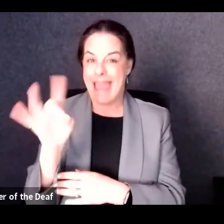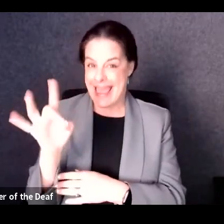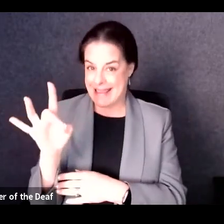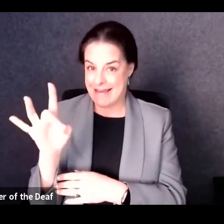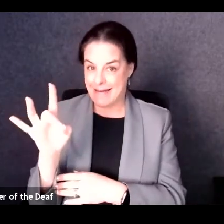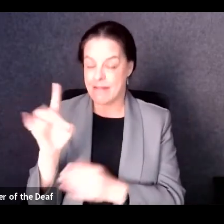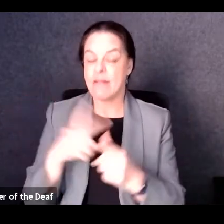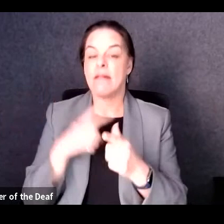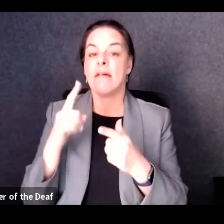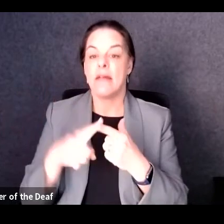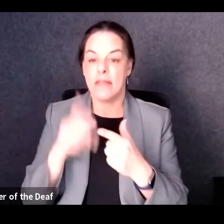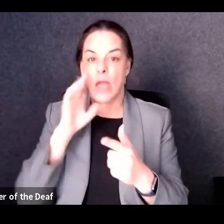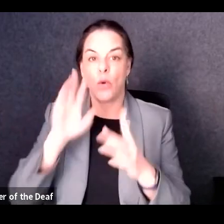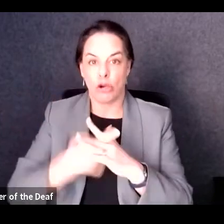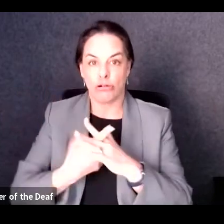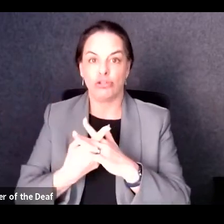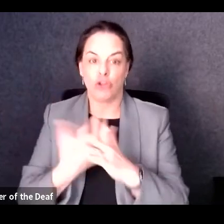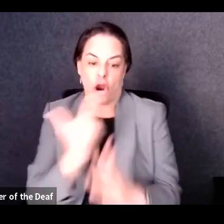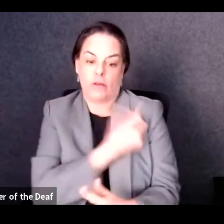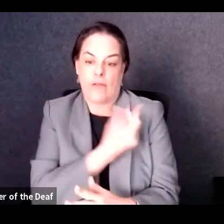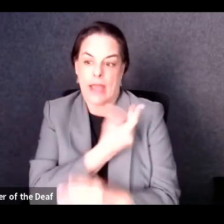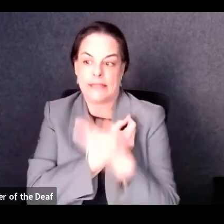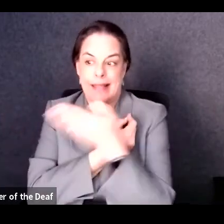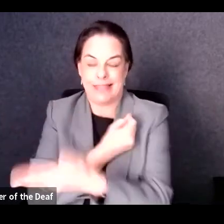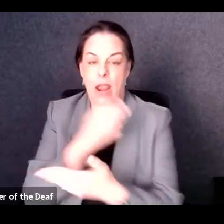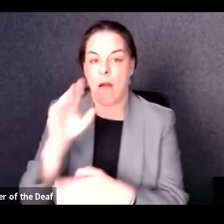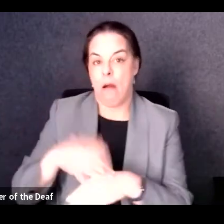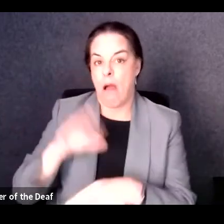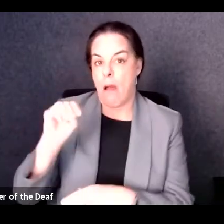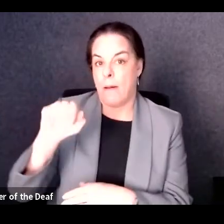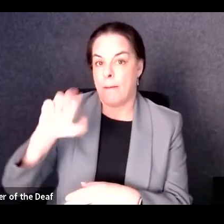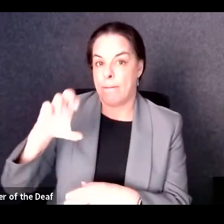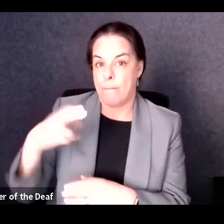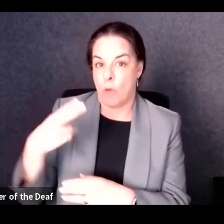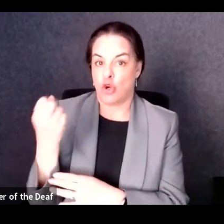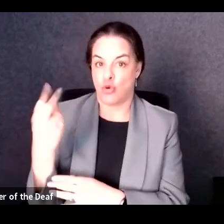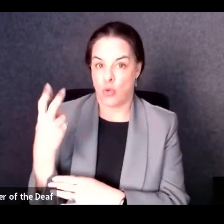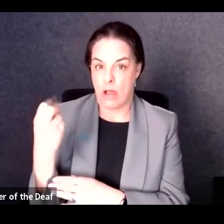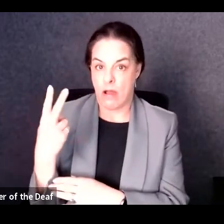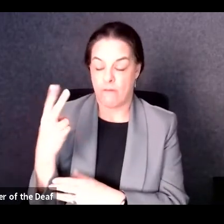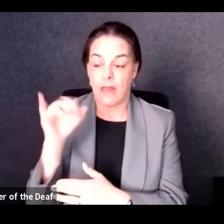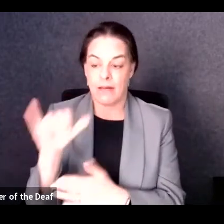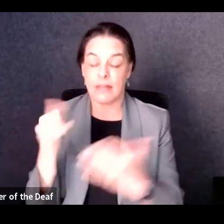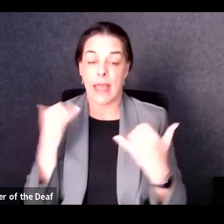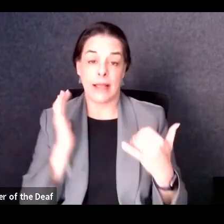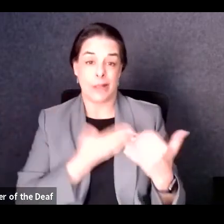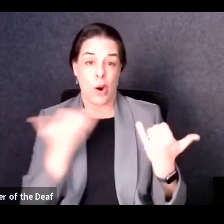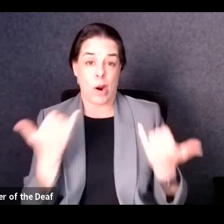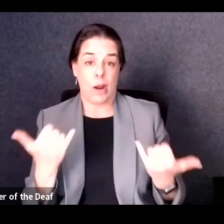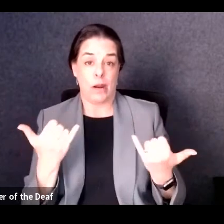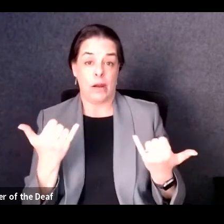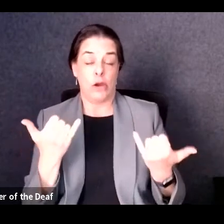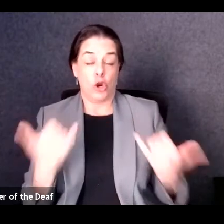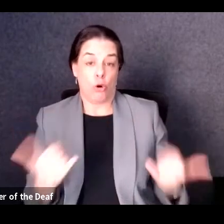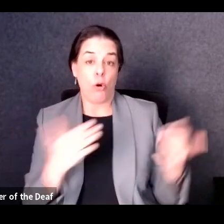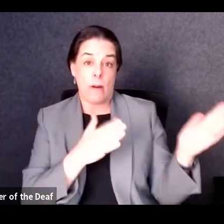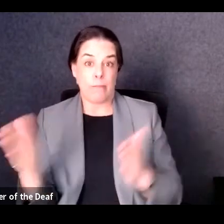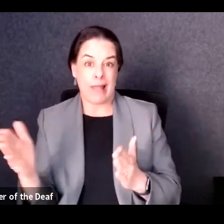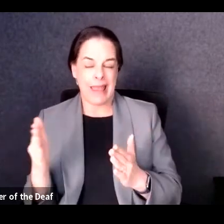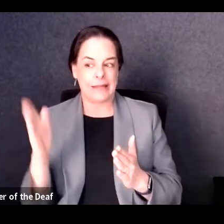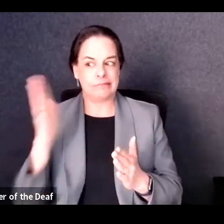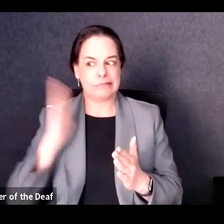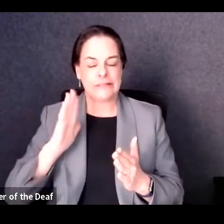we'll start operations there on March 12th. So that's our current plan. There were some delays in